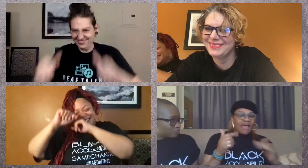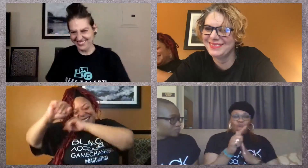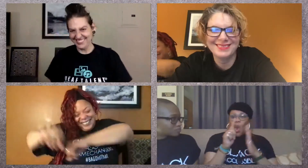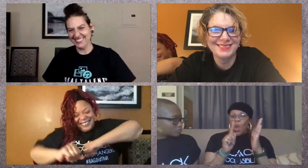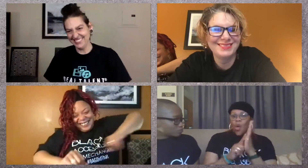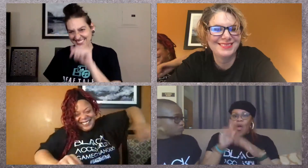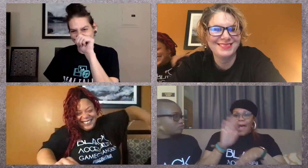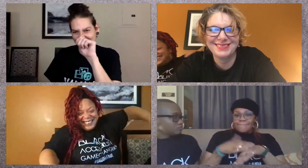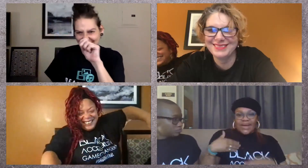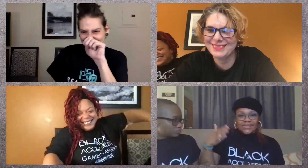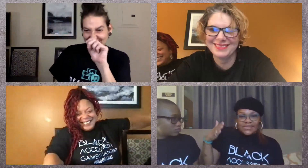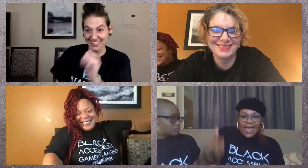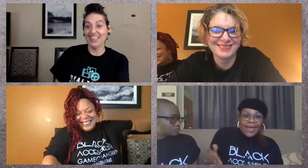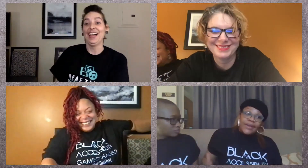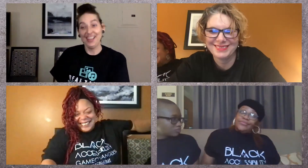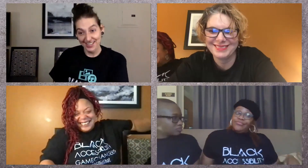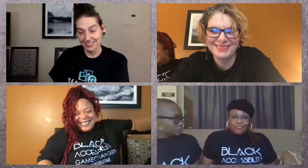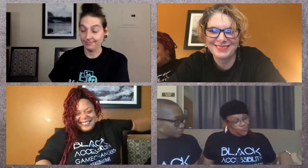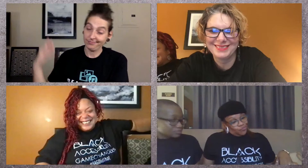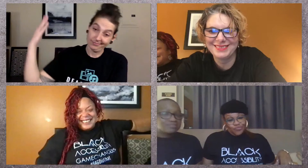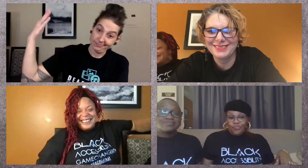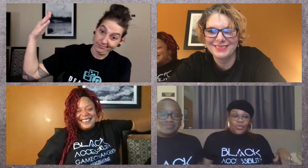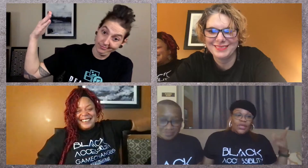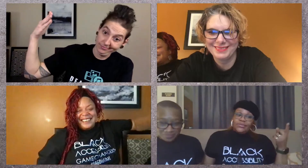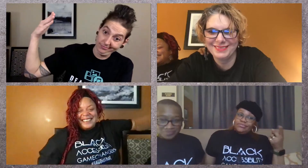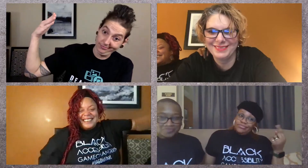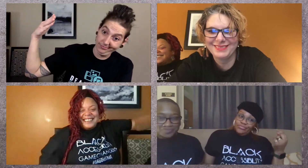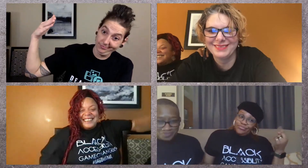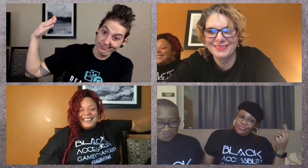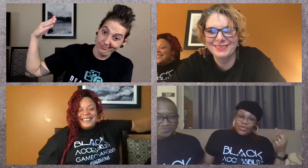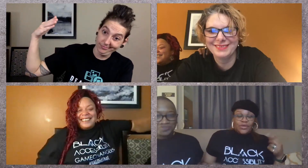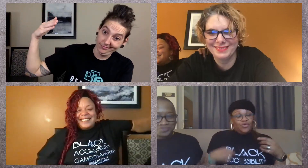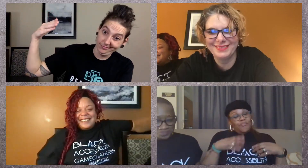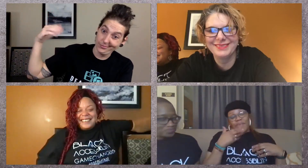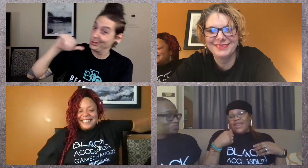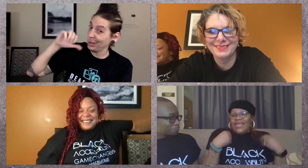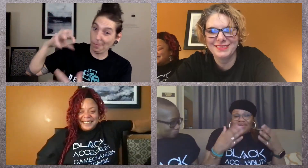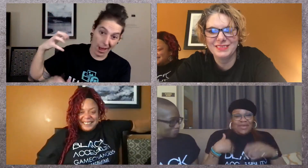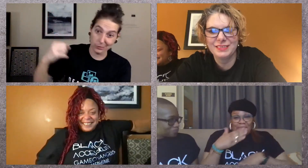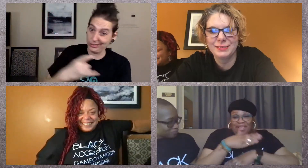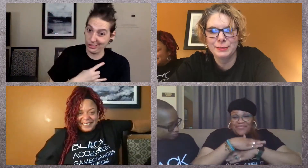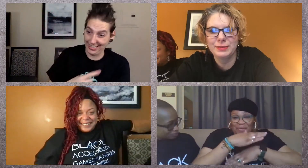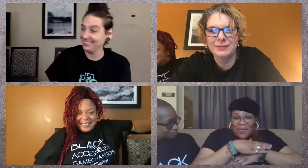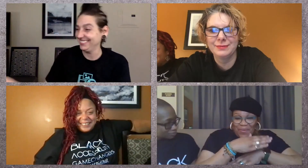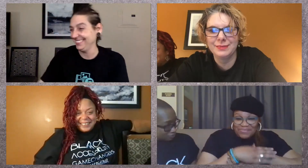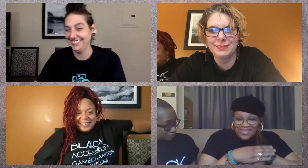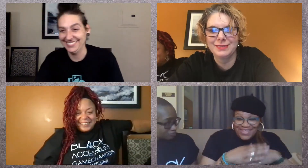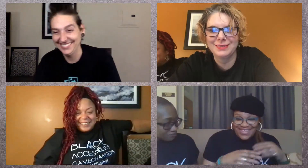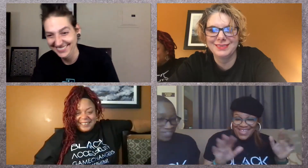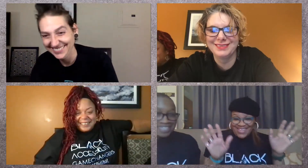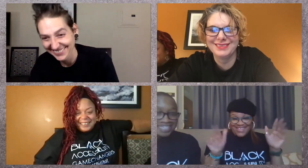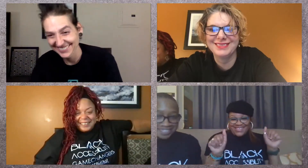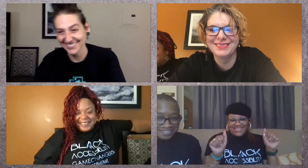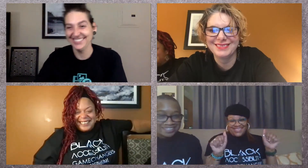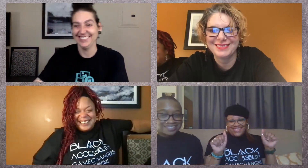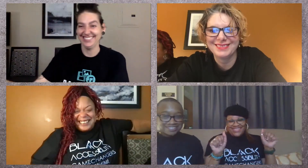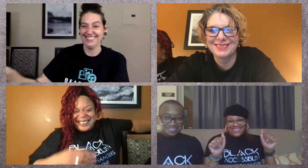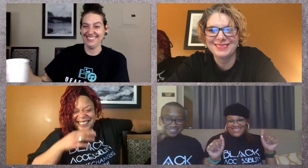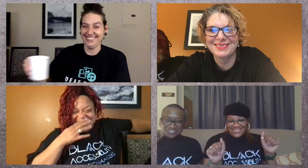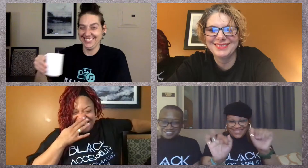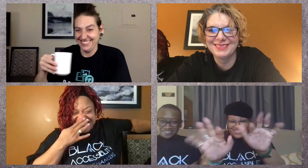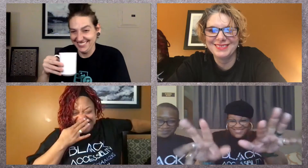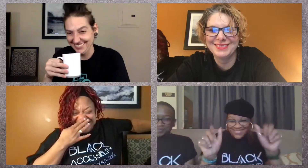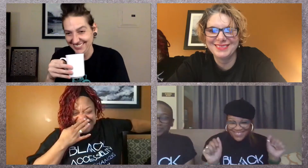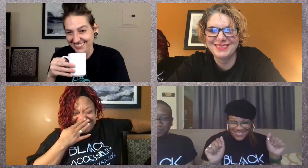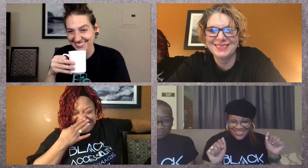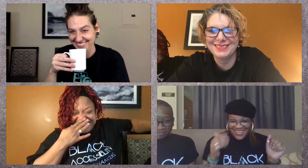But I'm stubborn. I have the law on my side. It's like, you better give me a